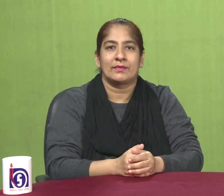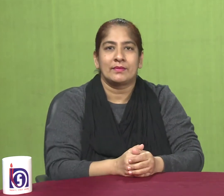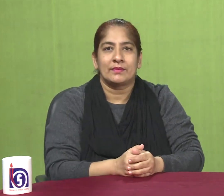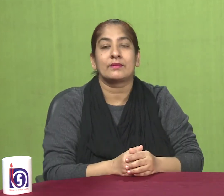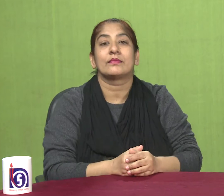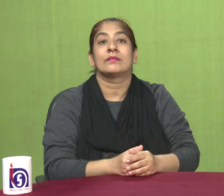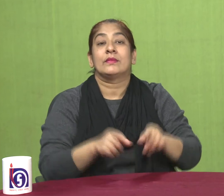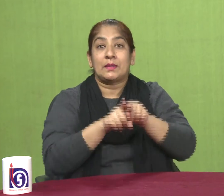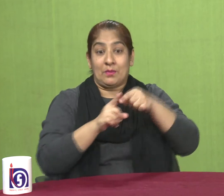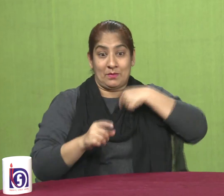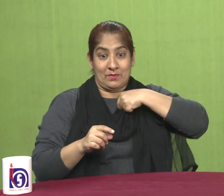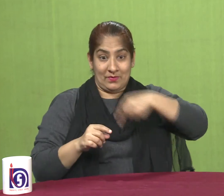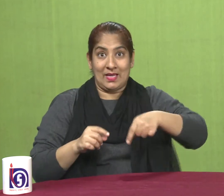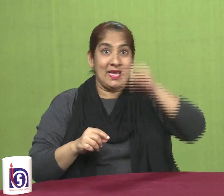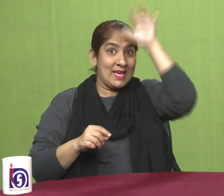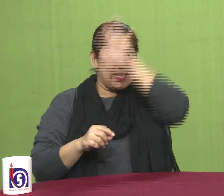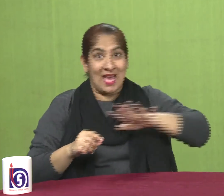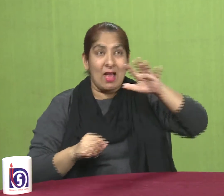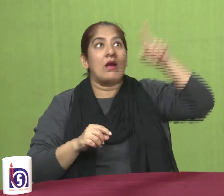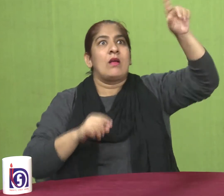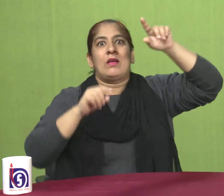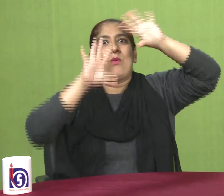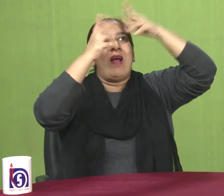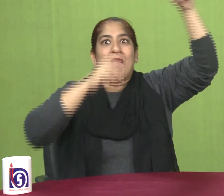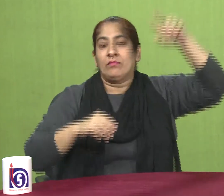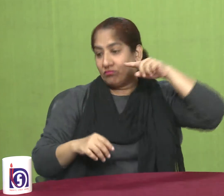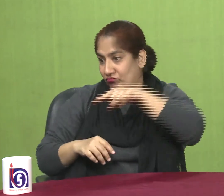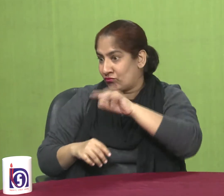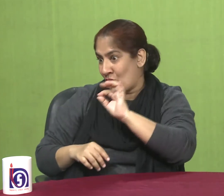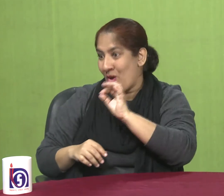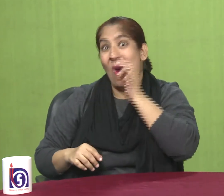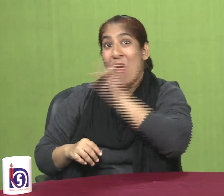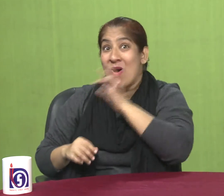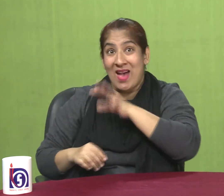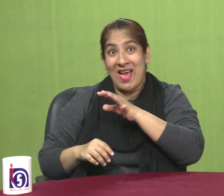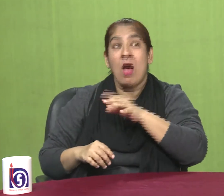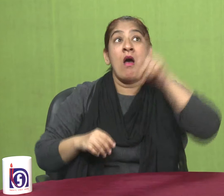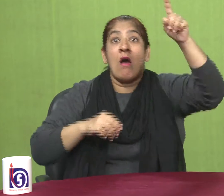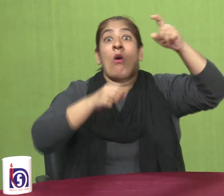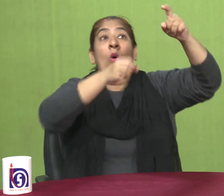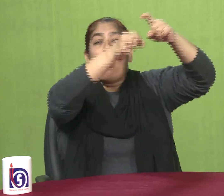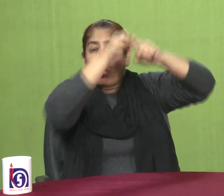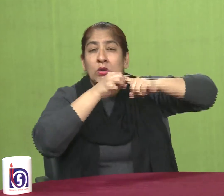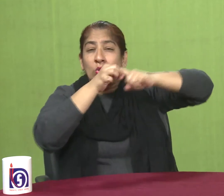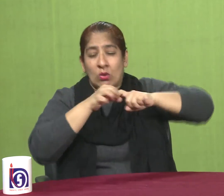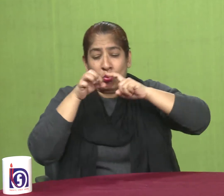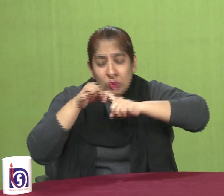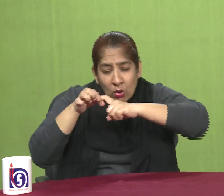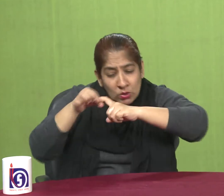First is receipt of inquiry. and sending quotations.